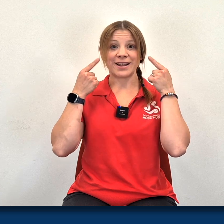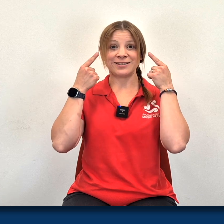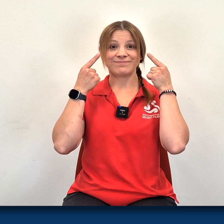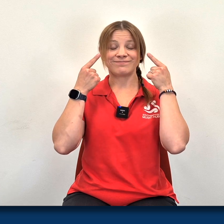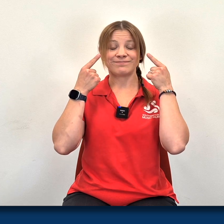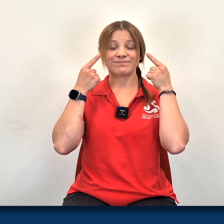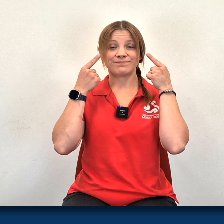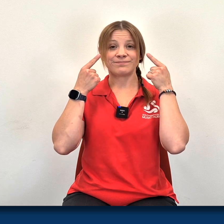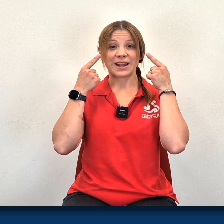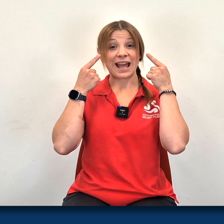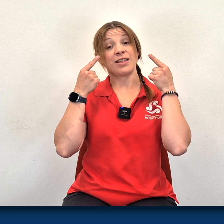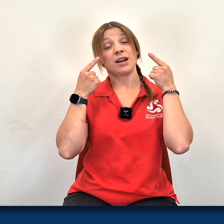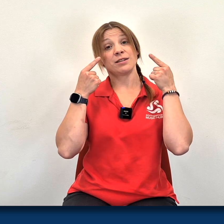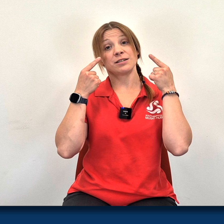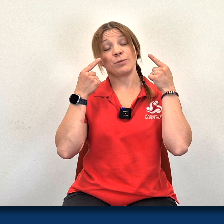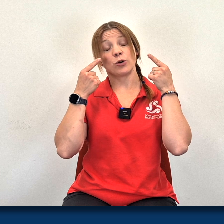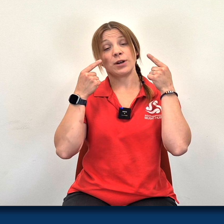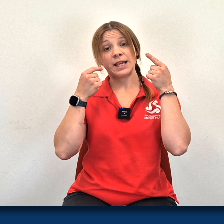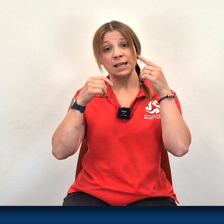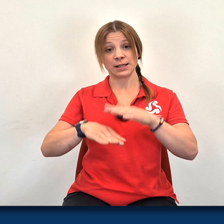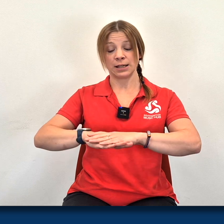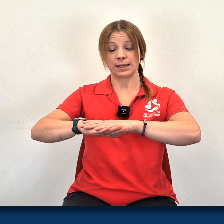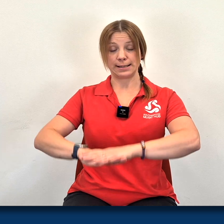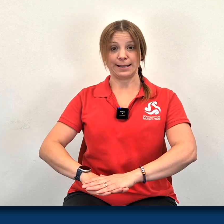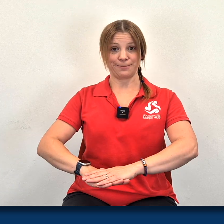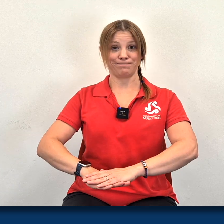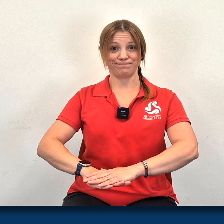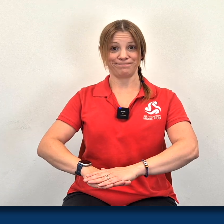smile. And then the last sign we've got is sit,